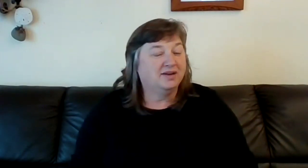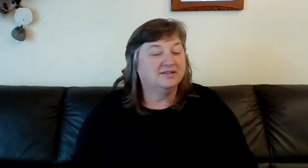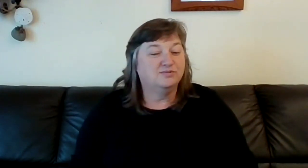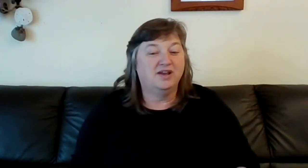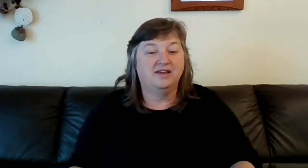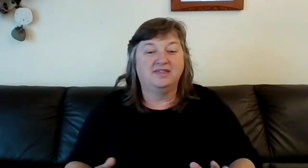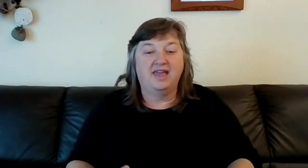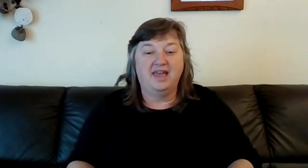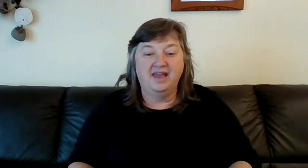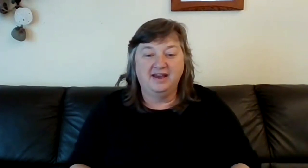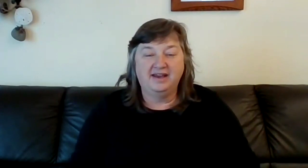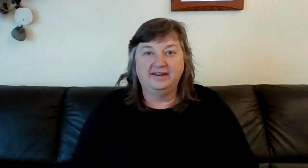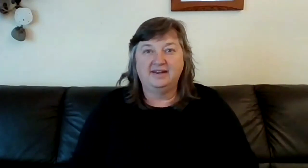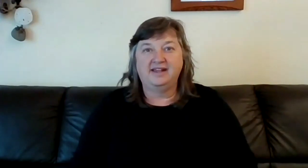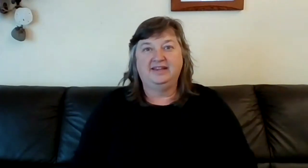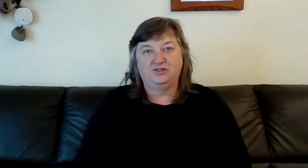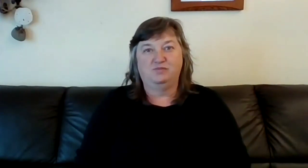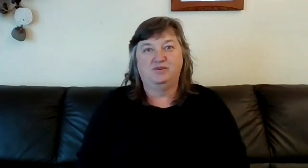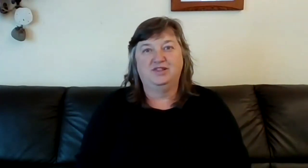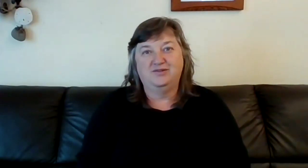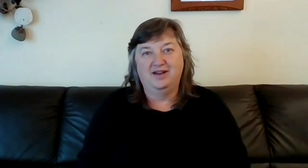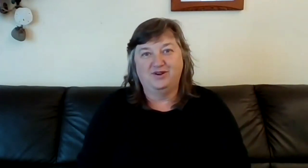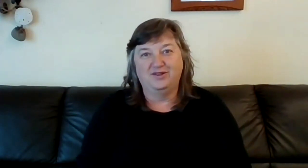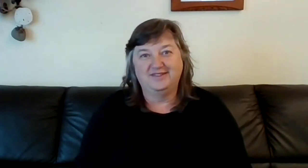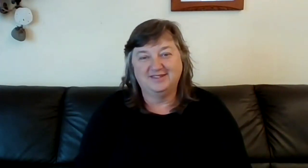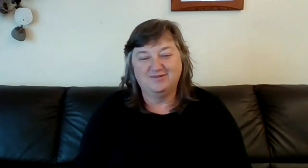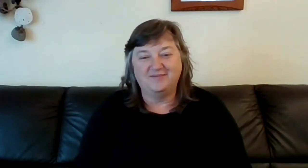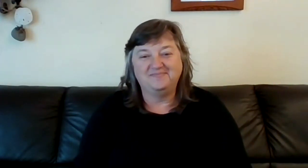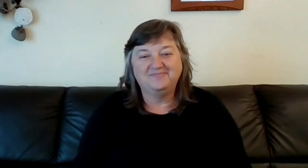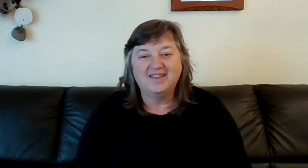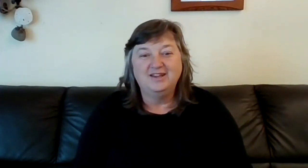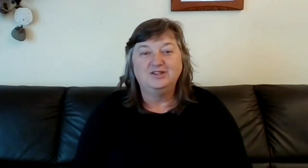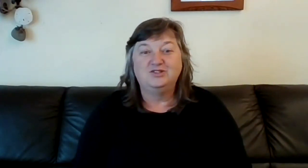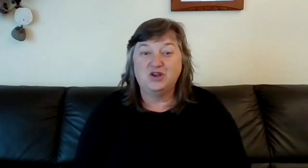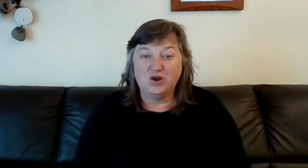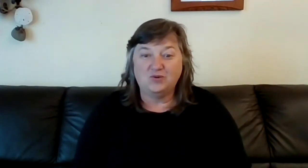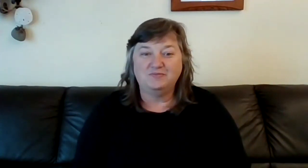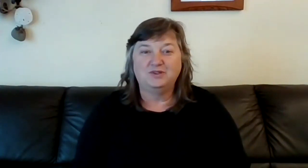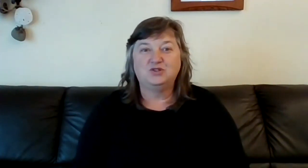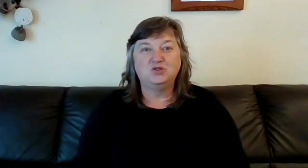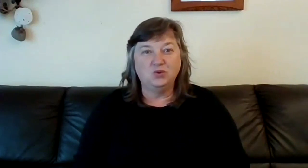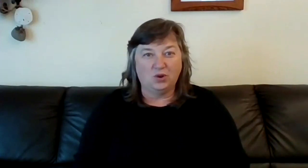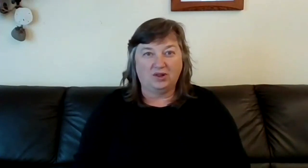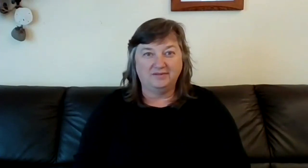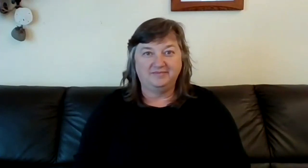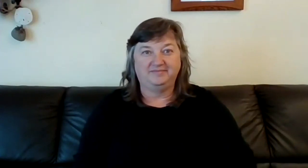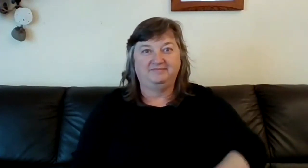practice with, and I'm going to get you a book that will have all of this as well. So, school.